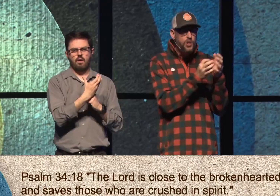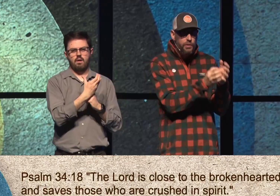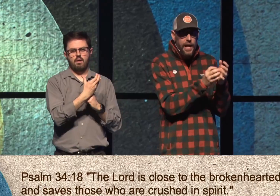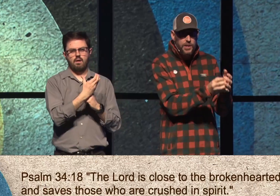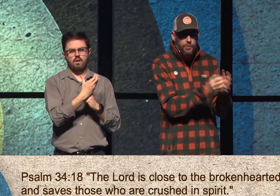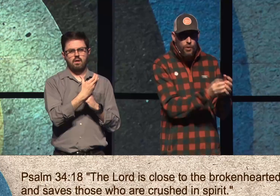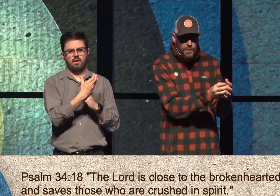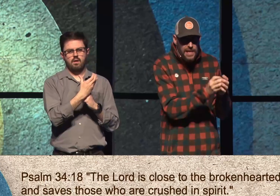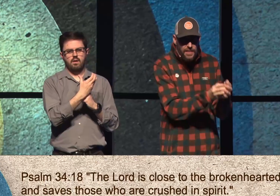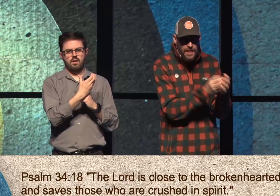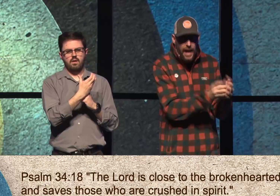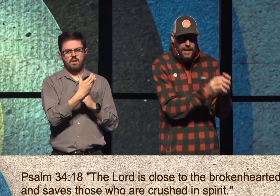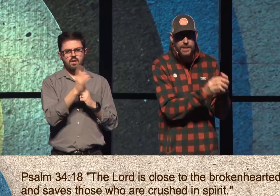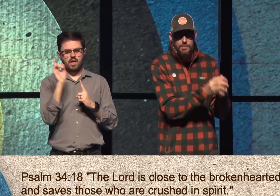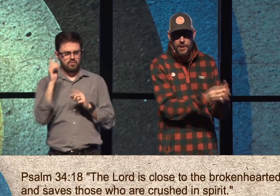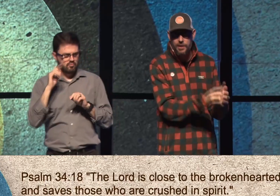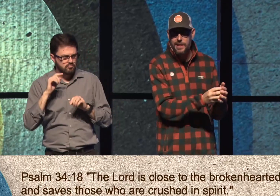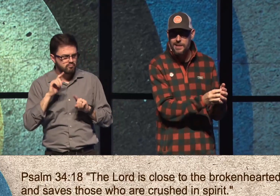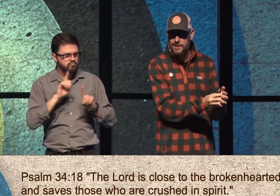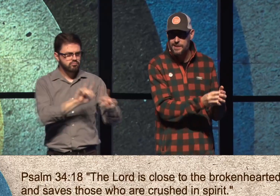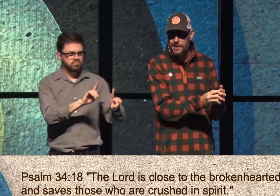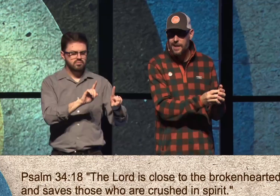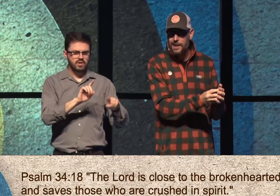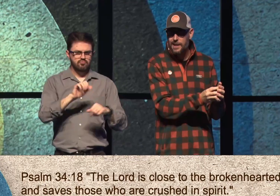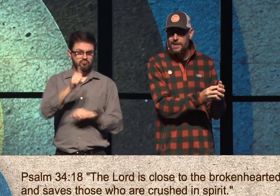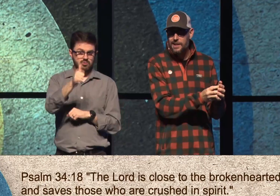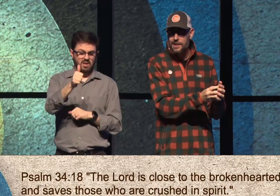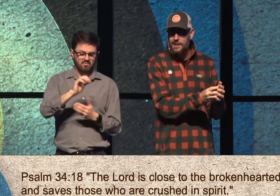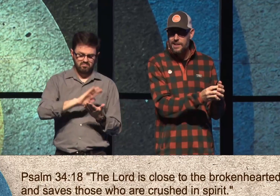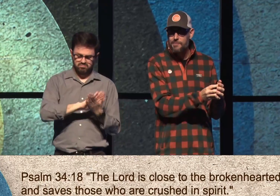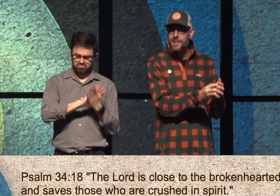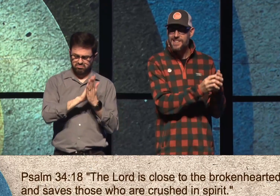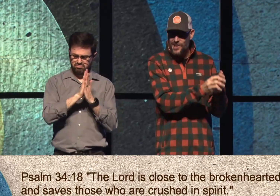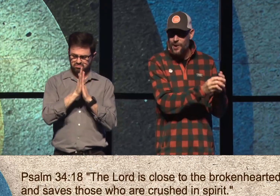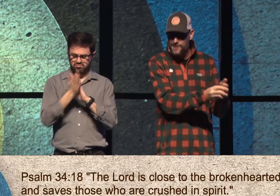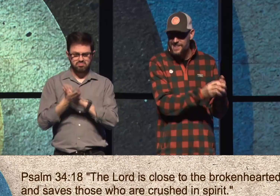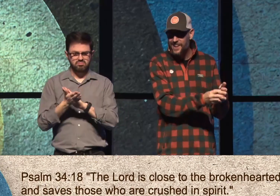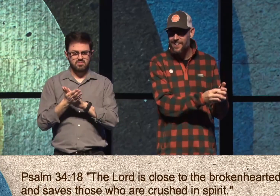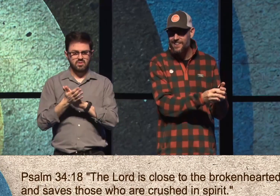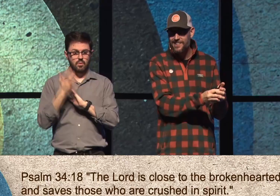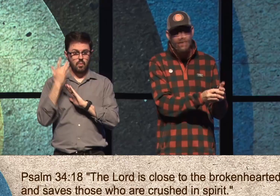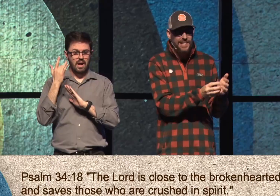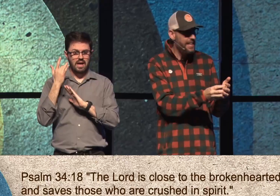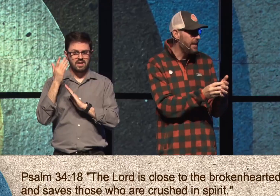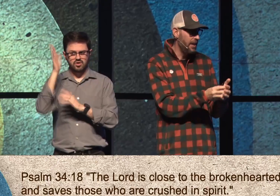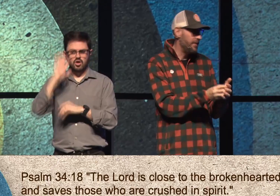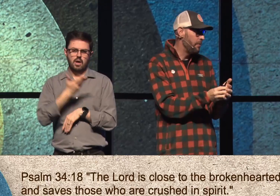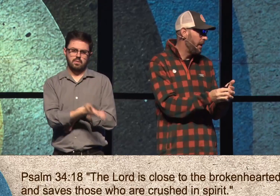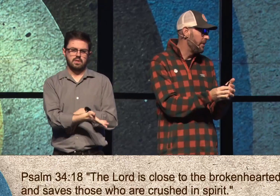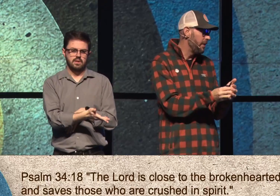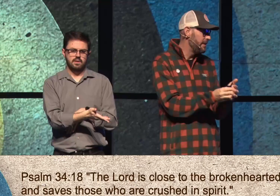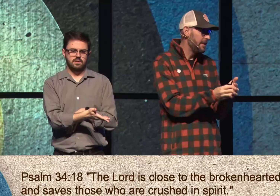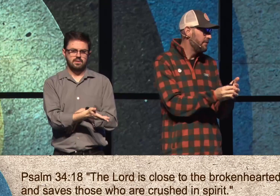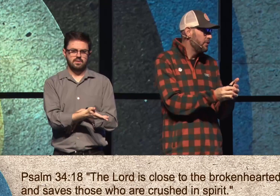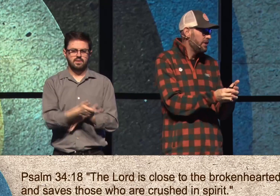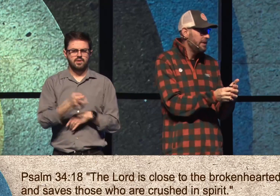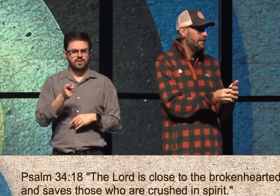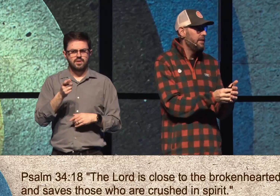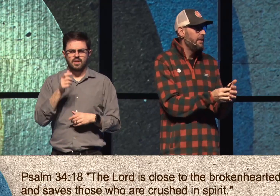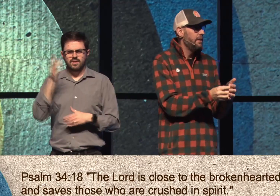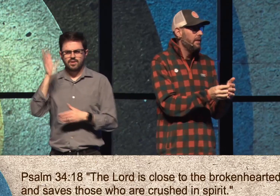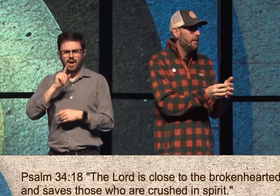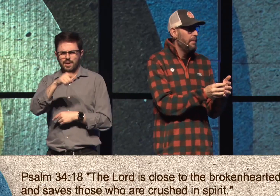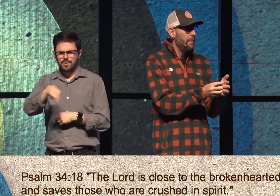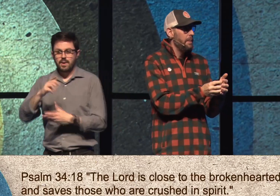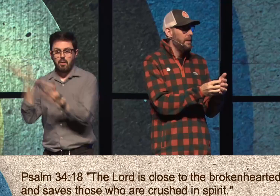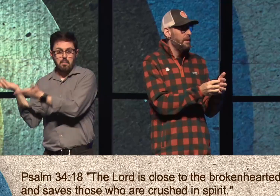and you are transformed in that experience because God was there. You didn't take God there, by the way. That's foolishness.